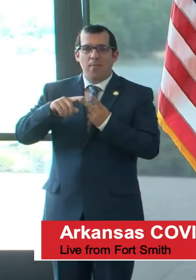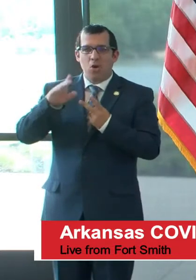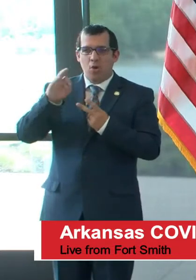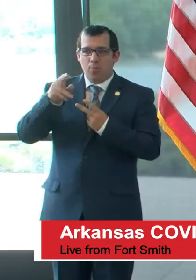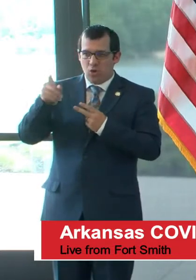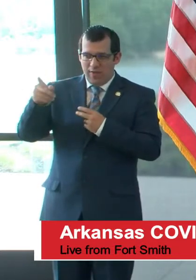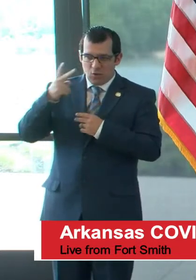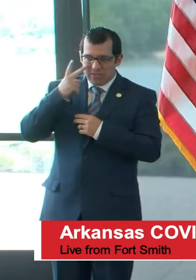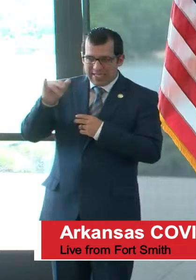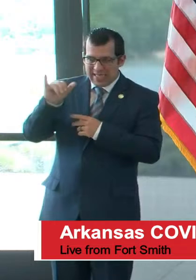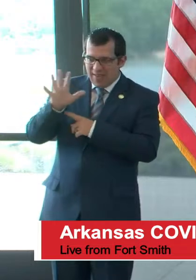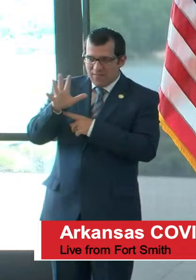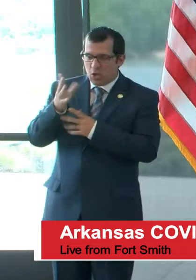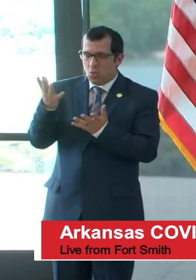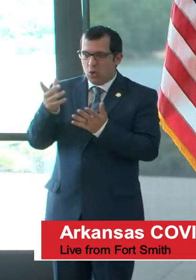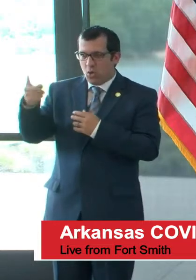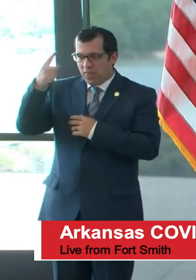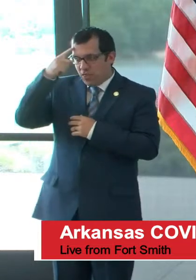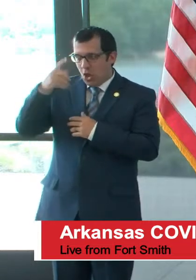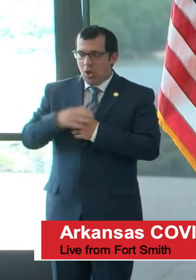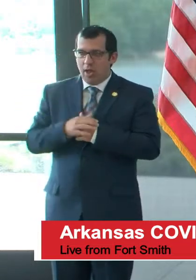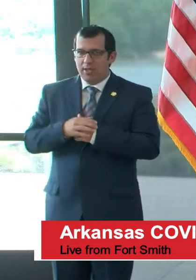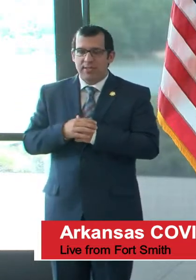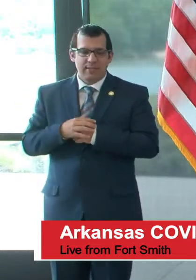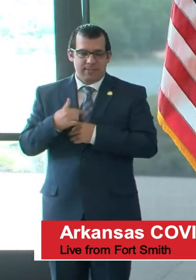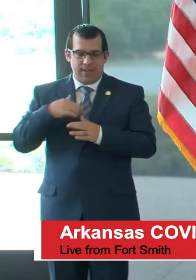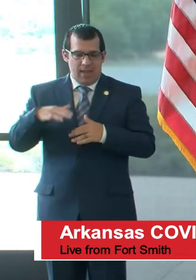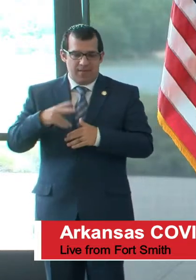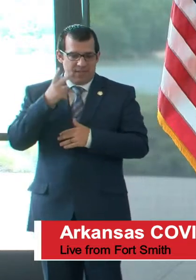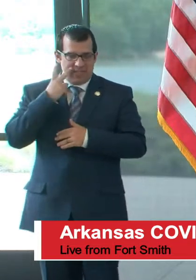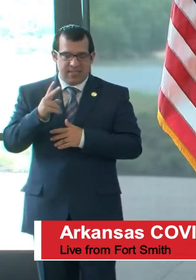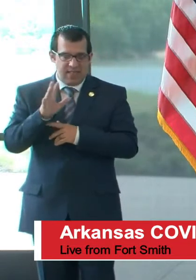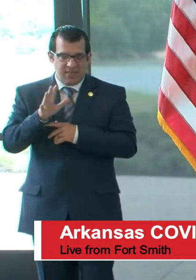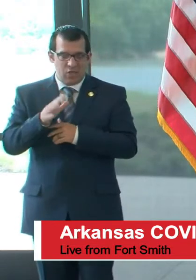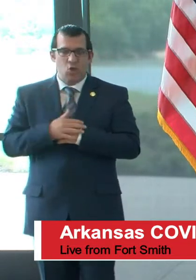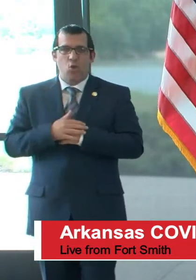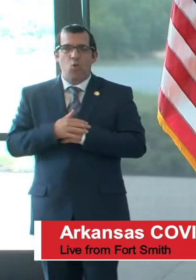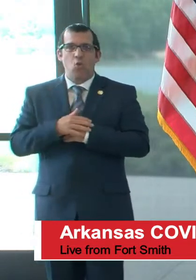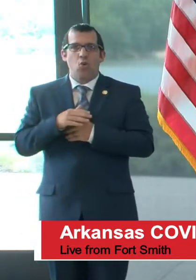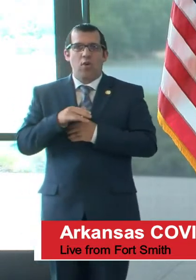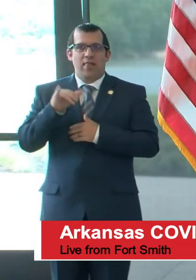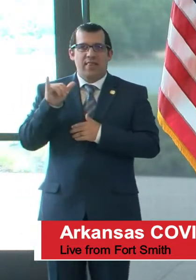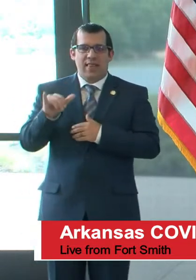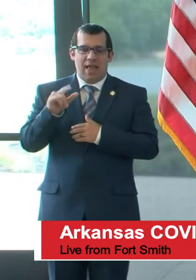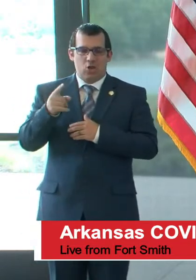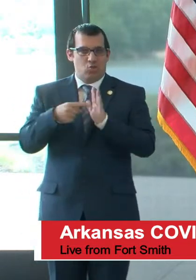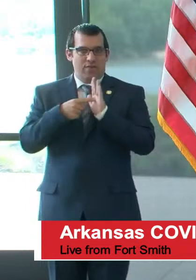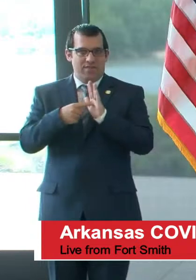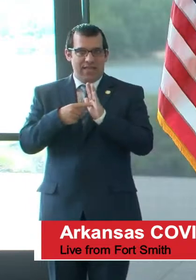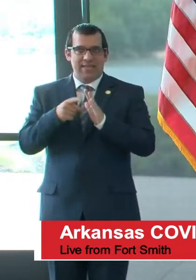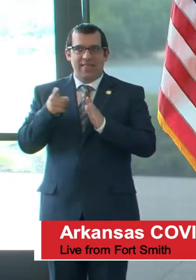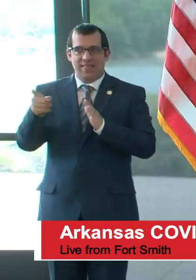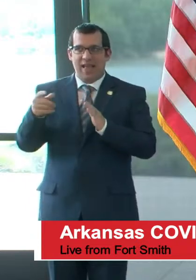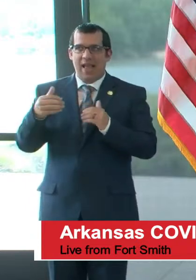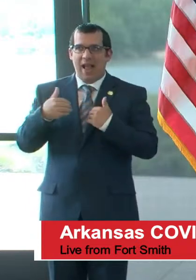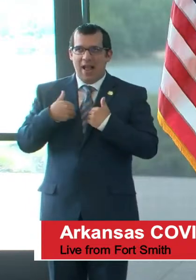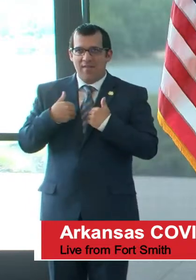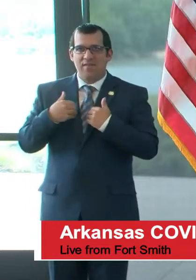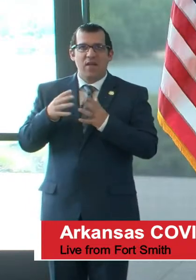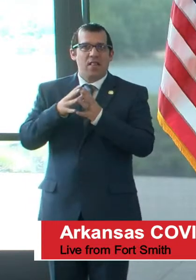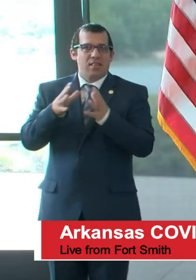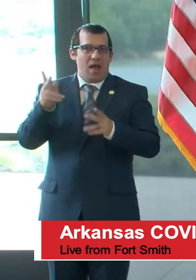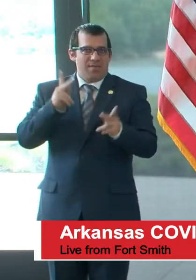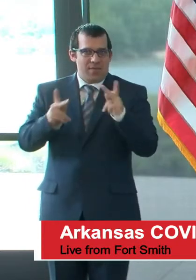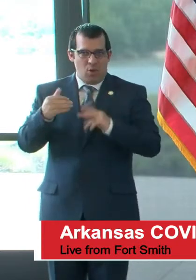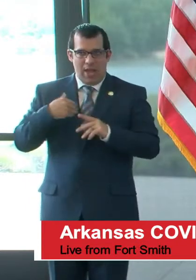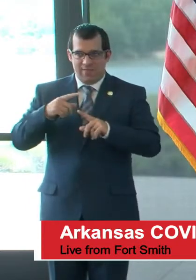seen the video, and what are your thoughts on those comments? I haven't seen the video. All it simply reflects is that a lot of